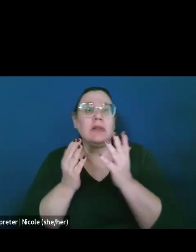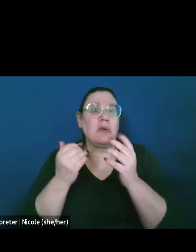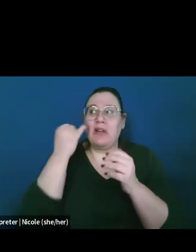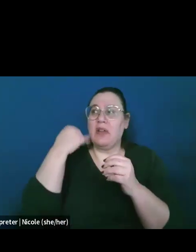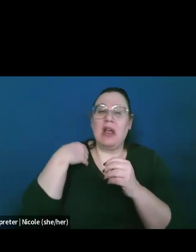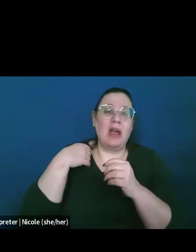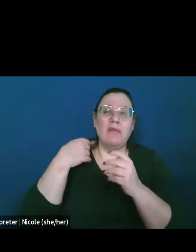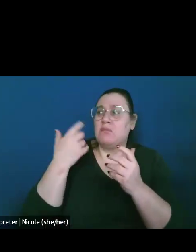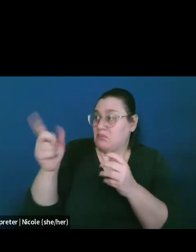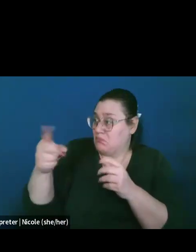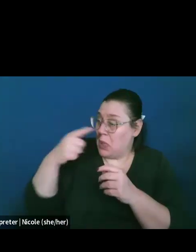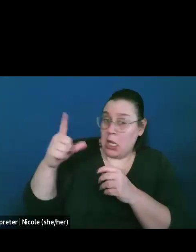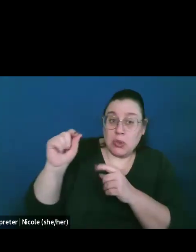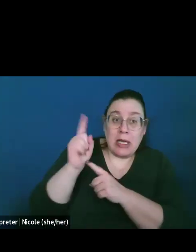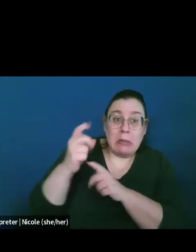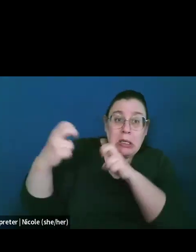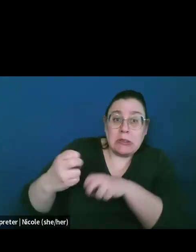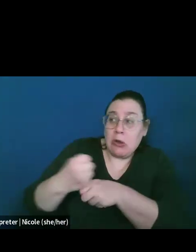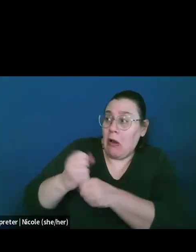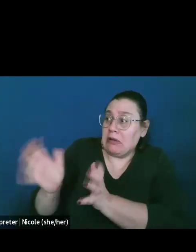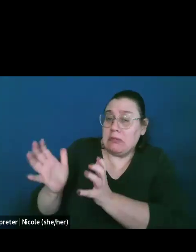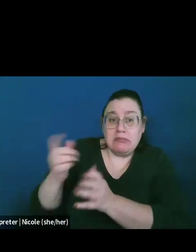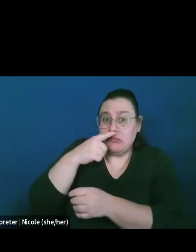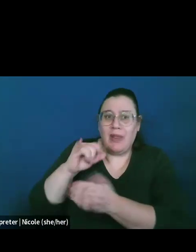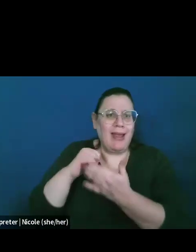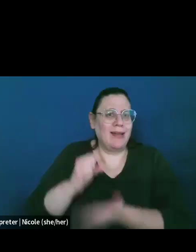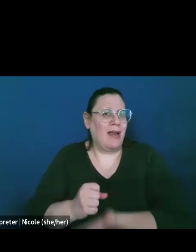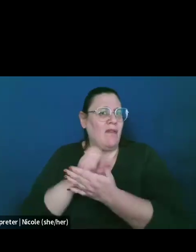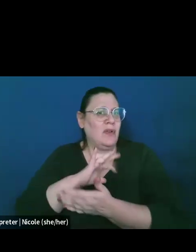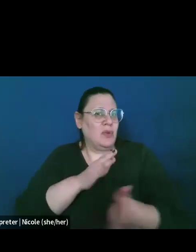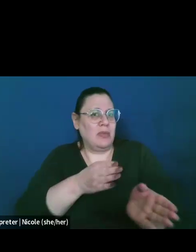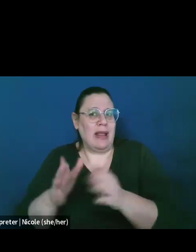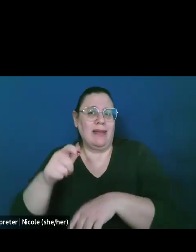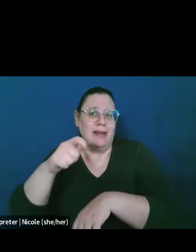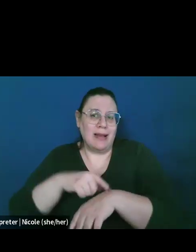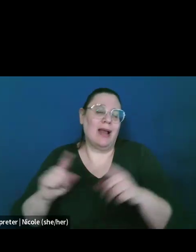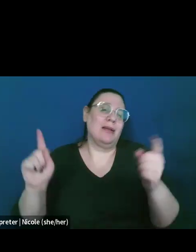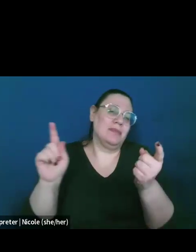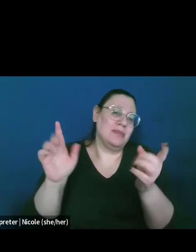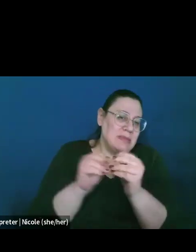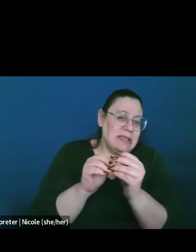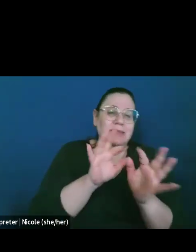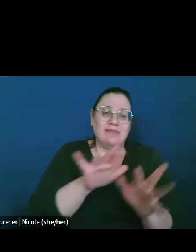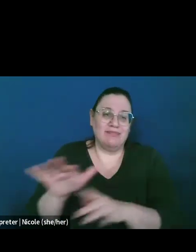coffee kind of thing. That's always really helpful to kind of plan out the times and meetings and stuff.